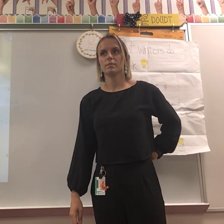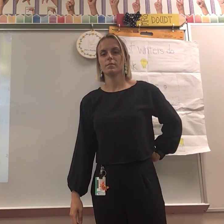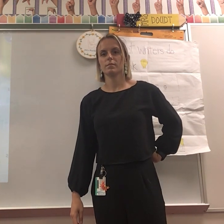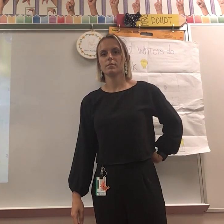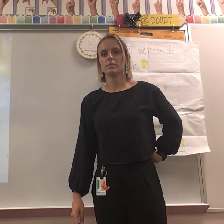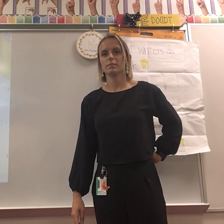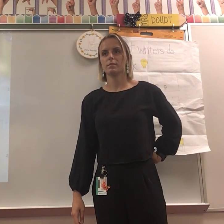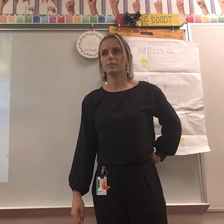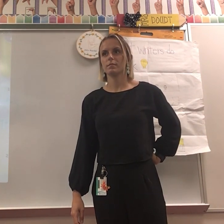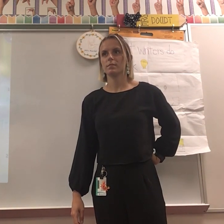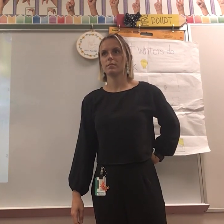It's the same. There's no